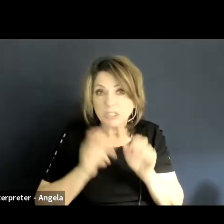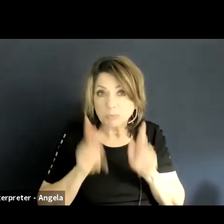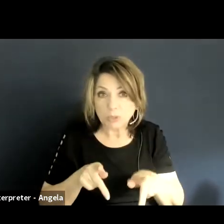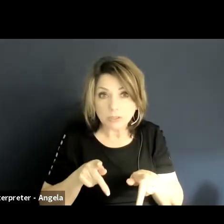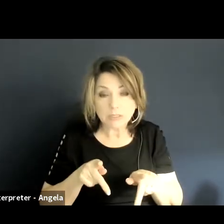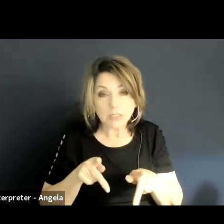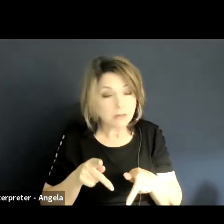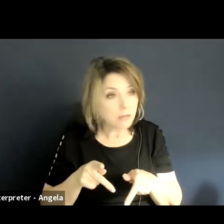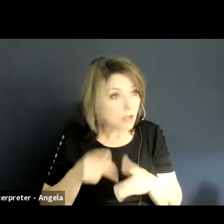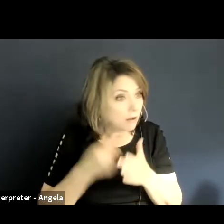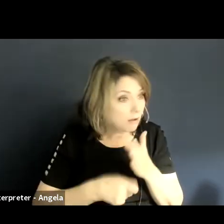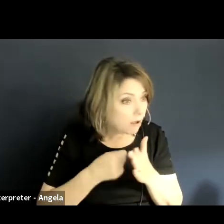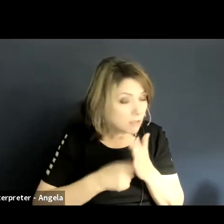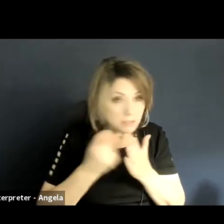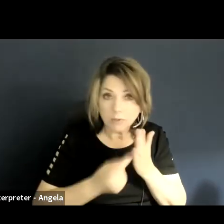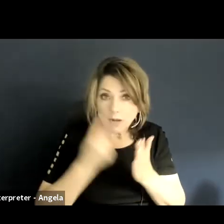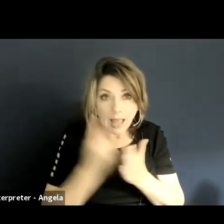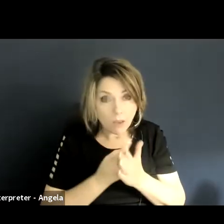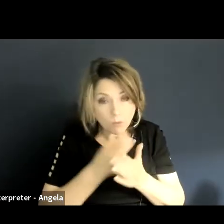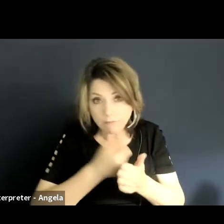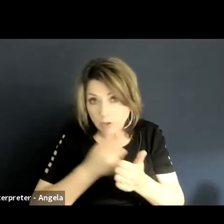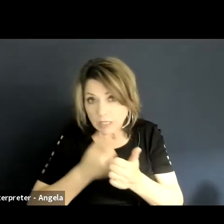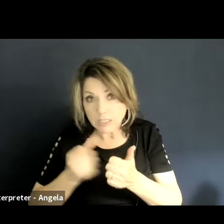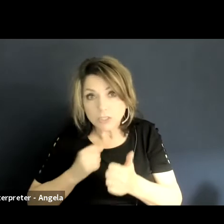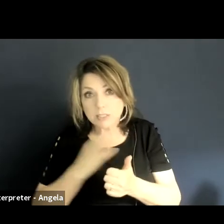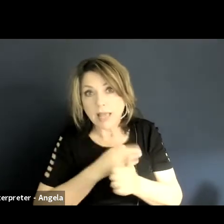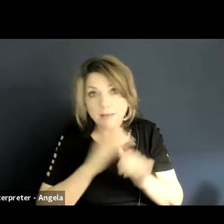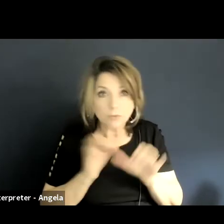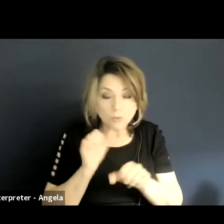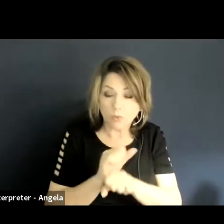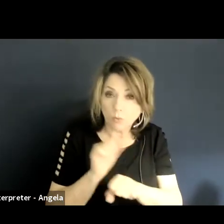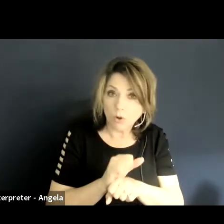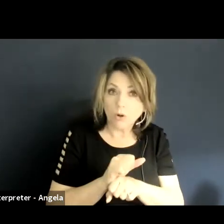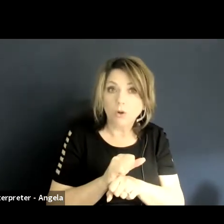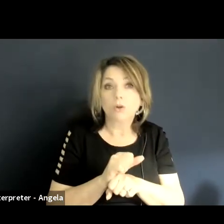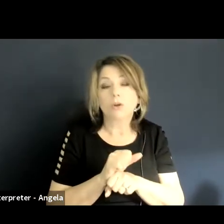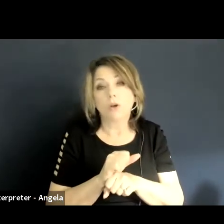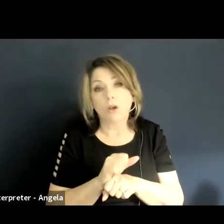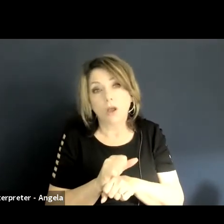much does it cost per hour for each staff person to do the work?